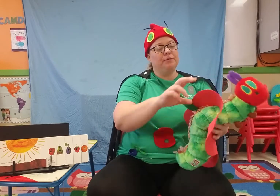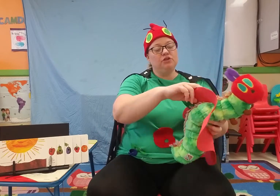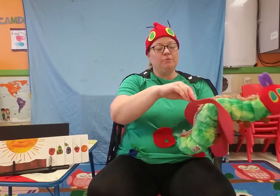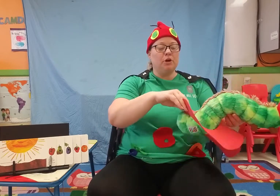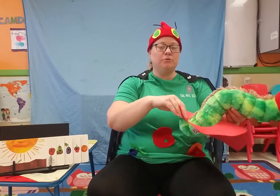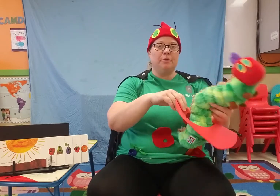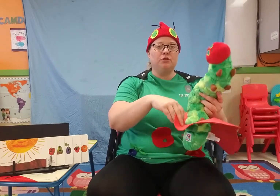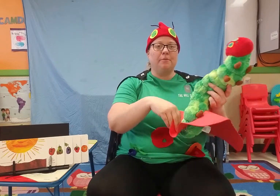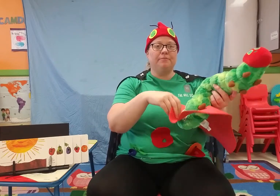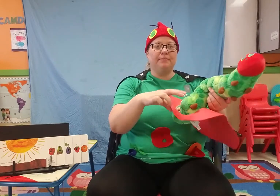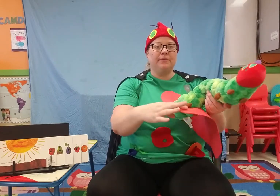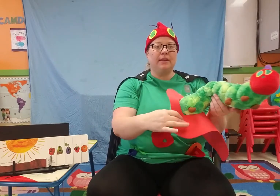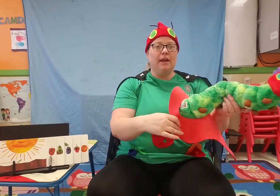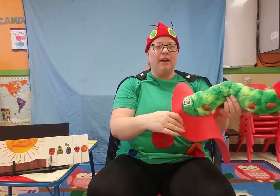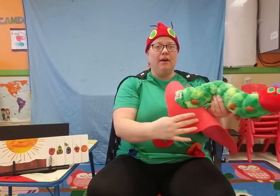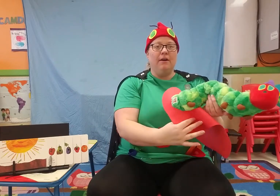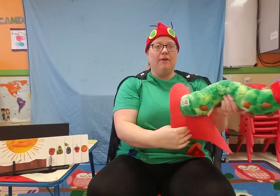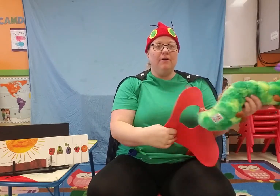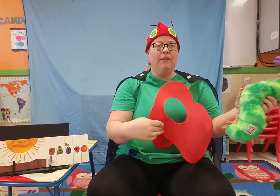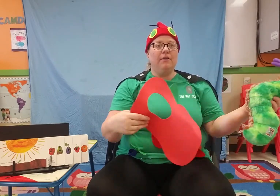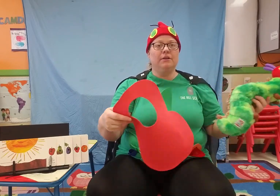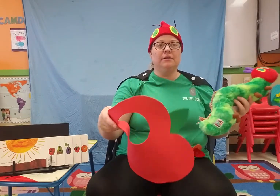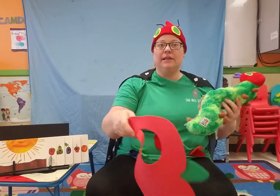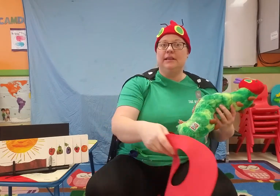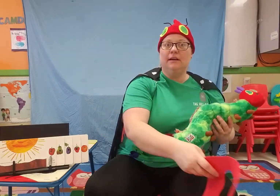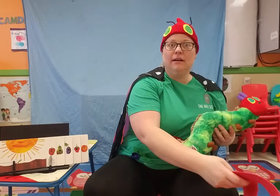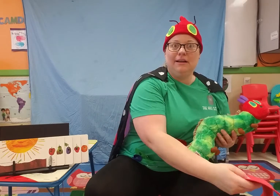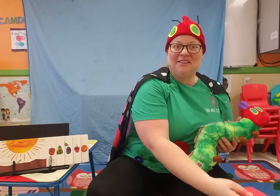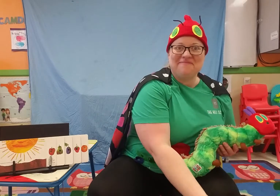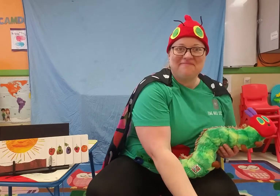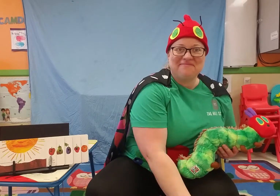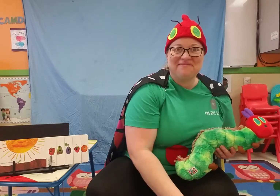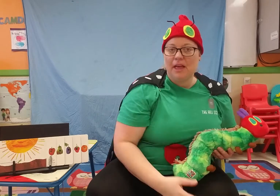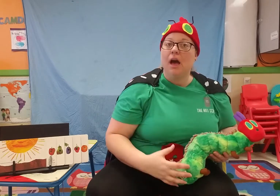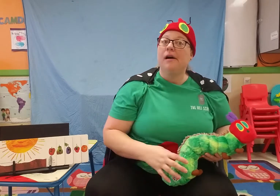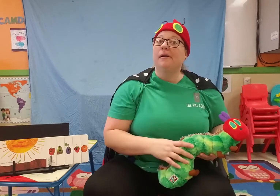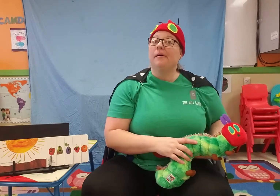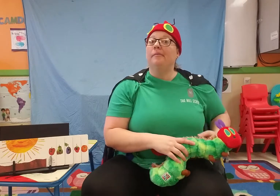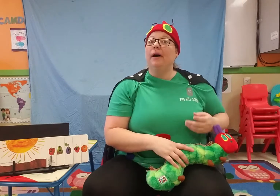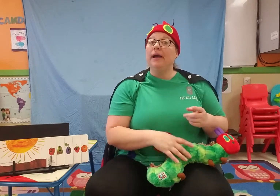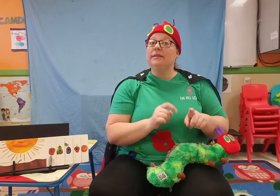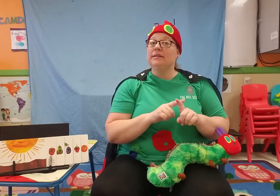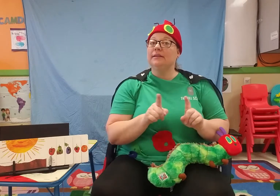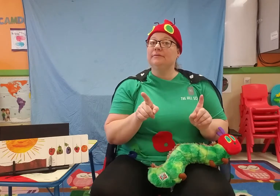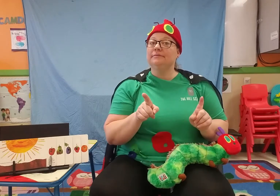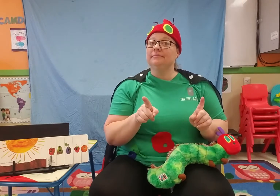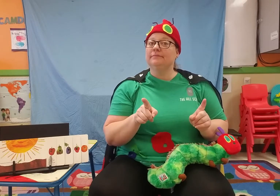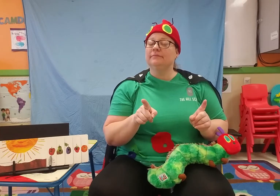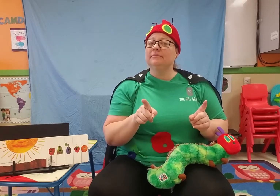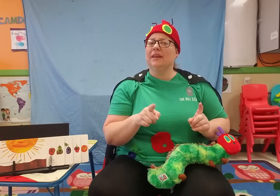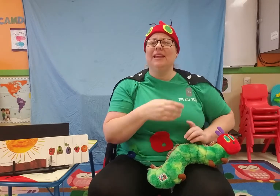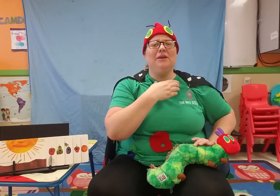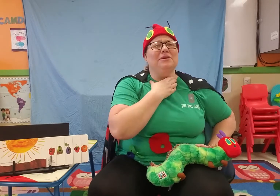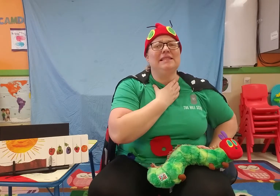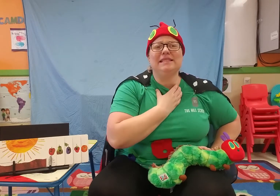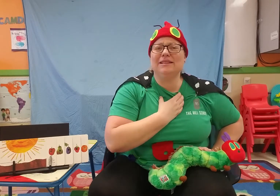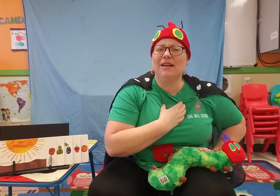Chomp, chomp, chomp, chomp. Oh, yeah. But he was still